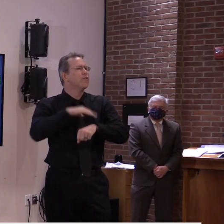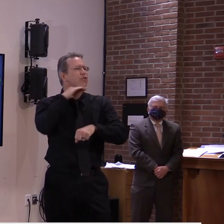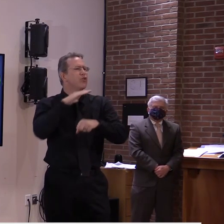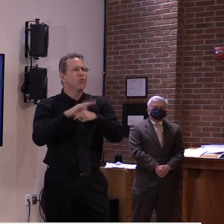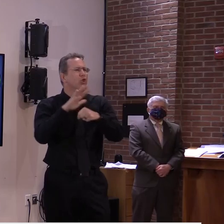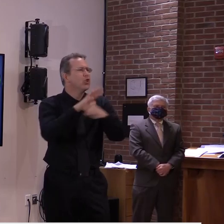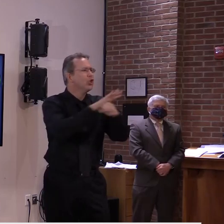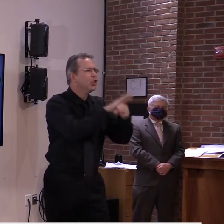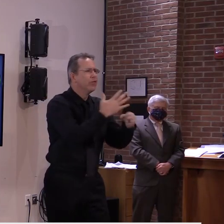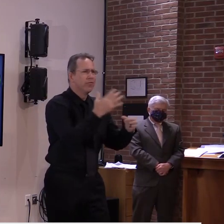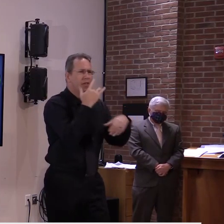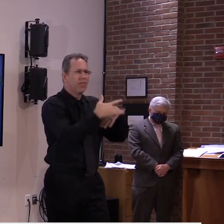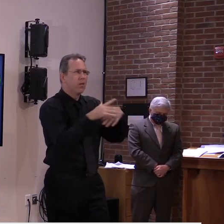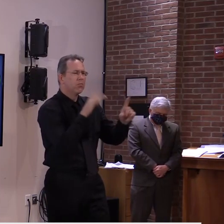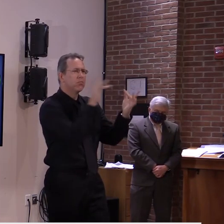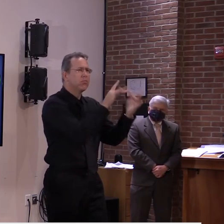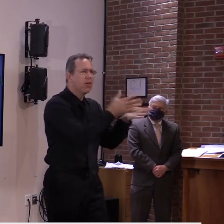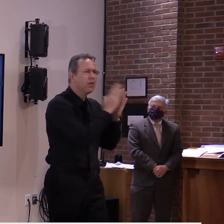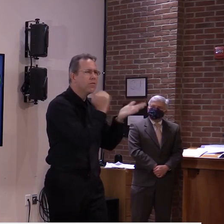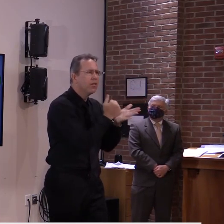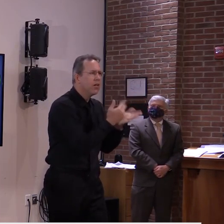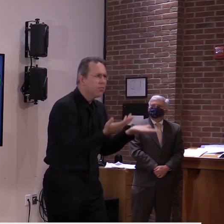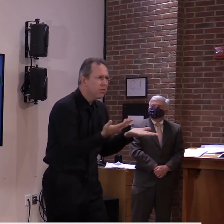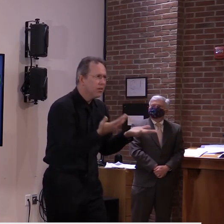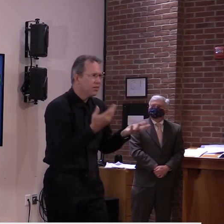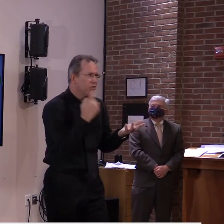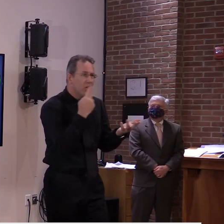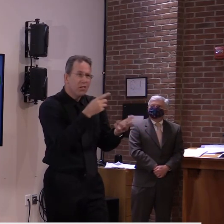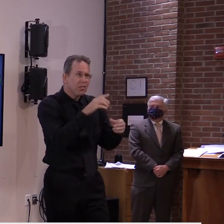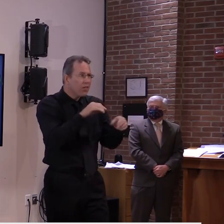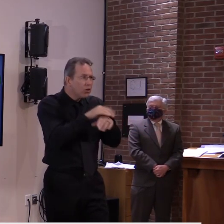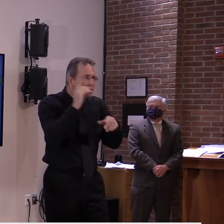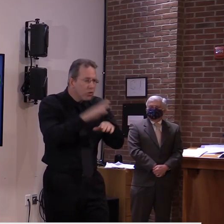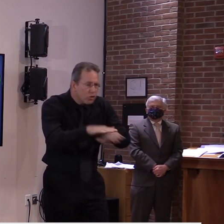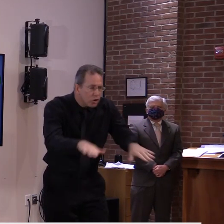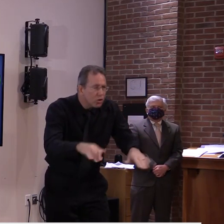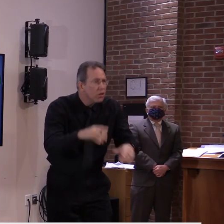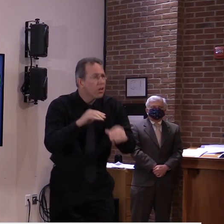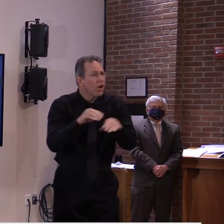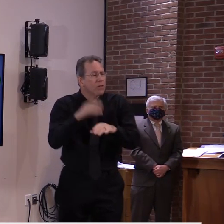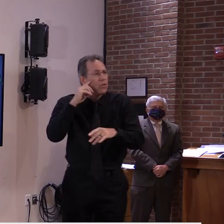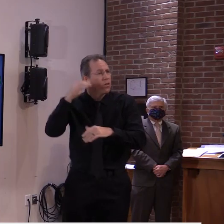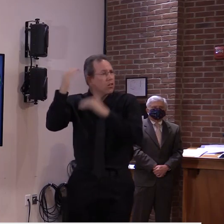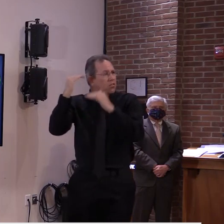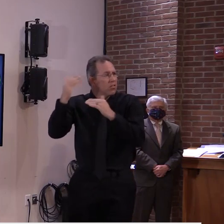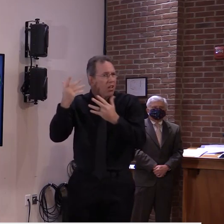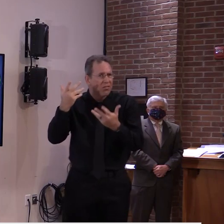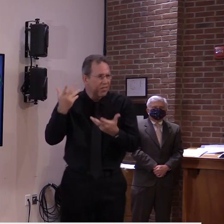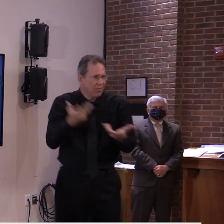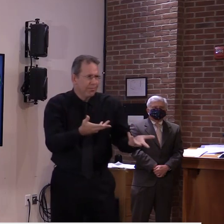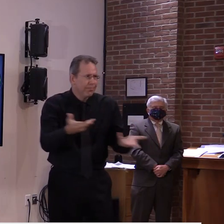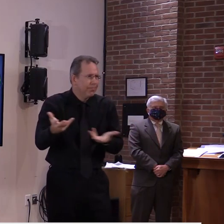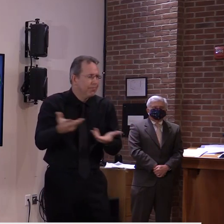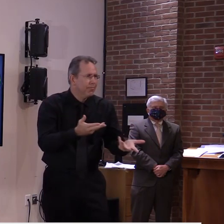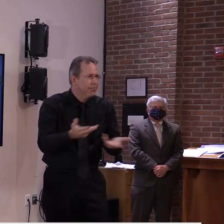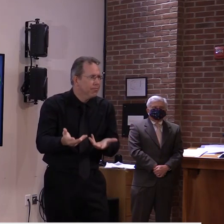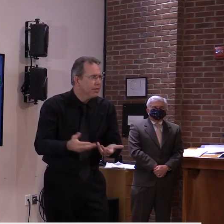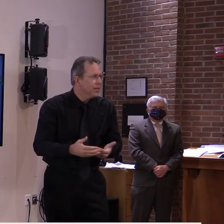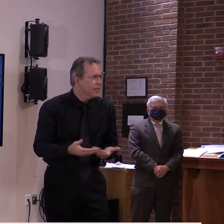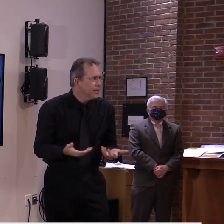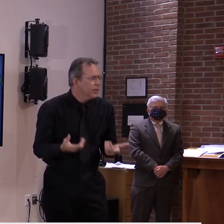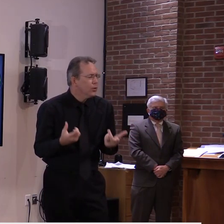specifically for kids, are there really enough providers? We've heard pediatricians that are saying they're having a hard time referring